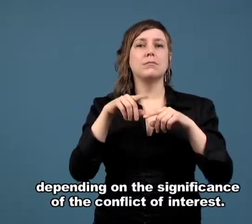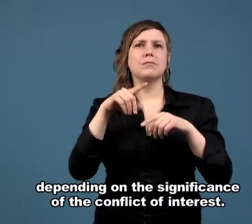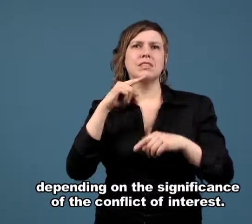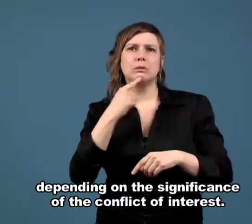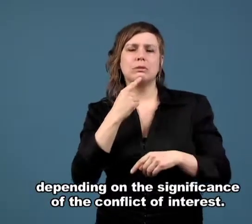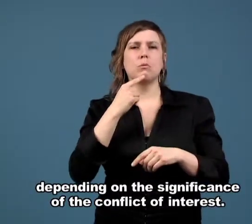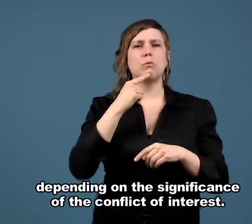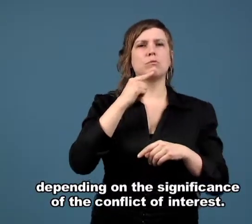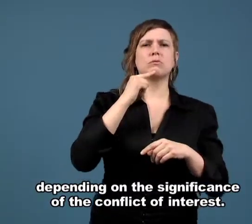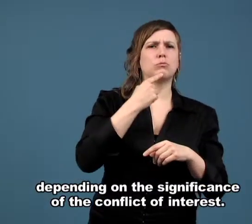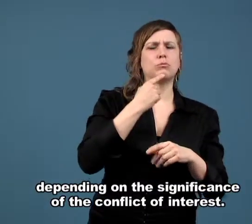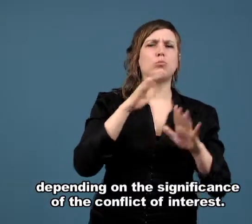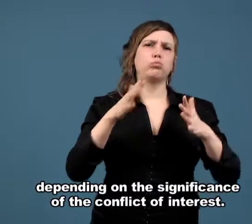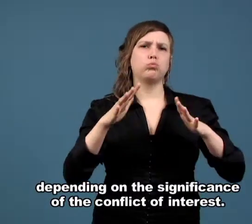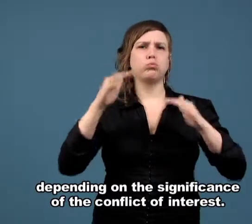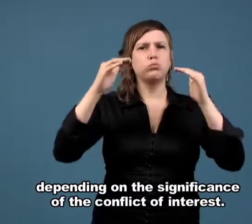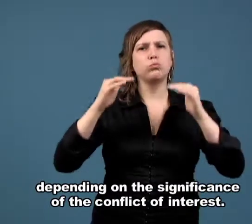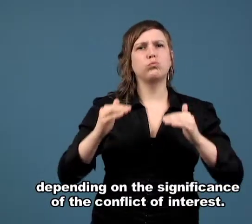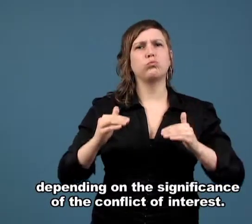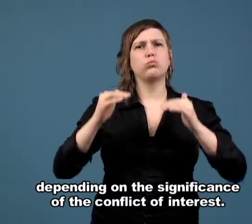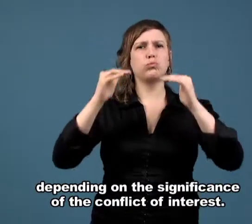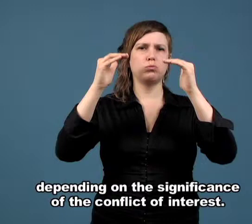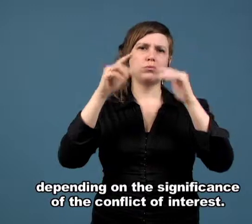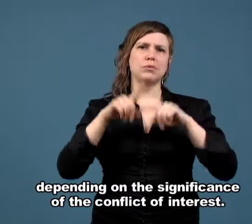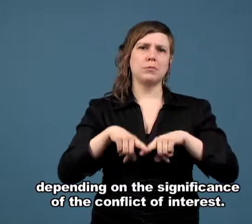depending on the significance of the conflict of interest.